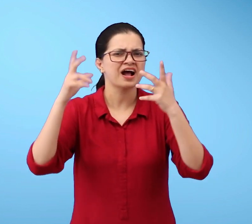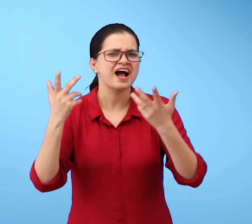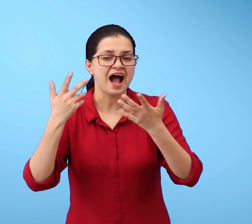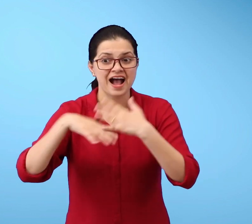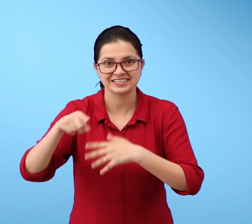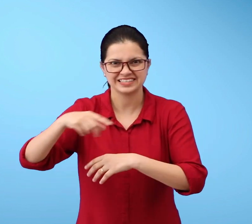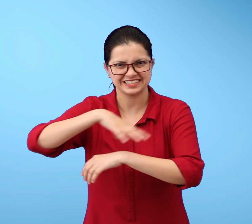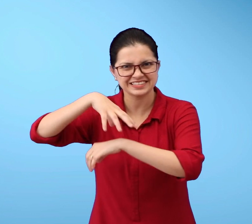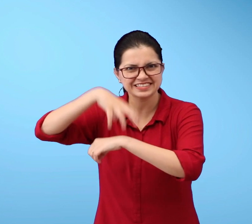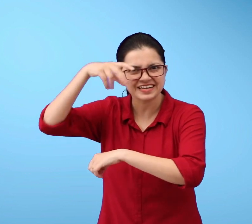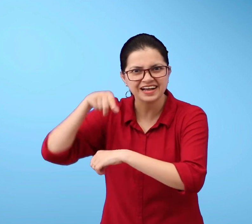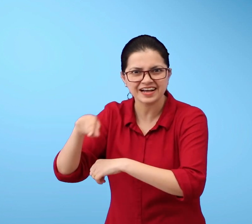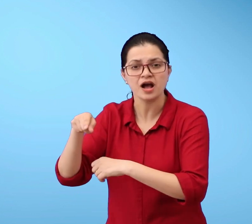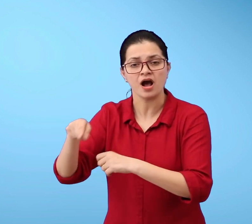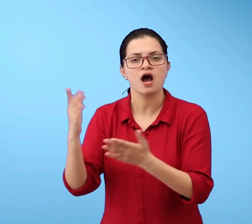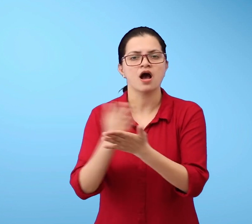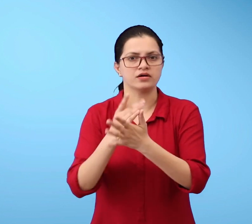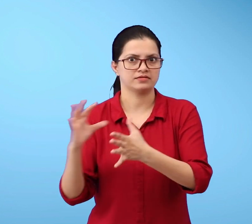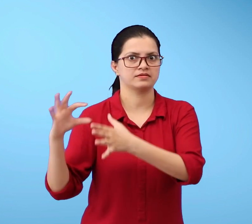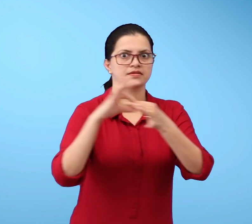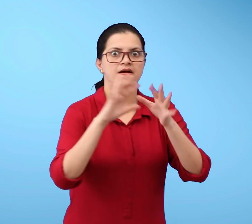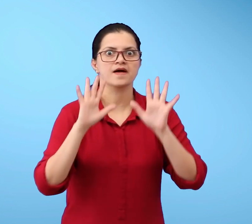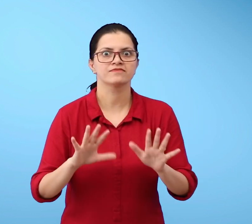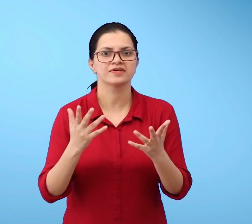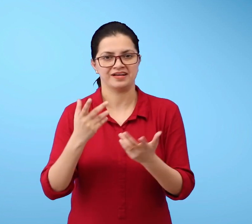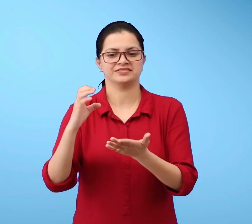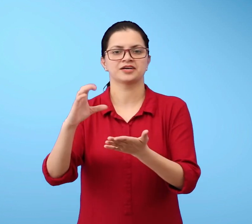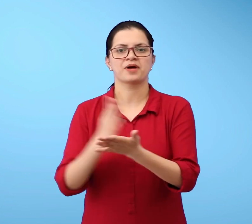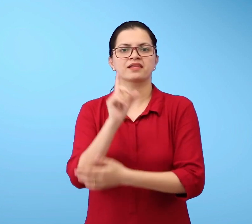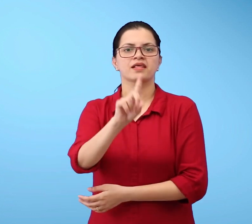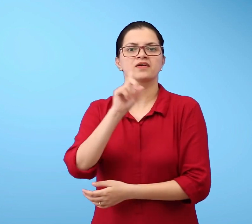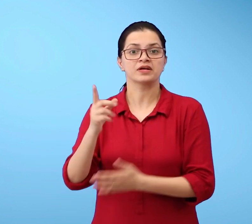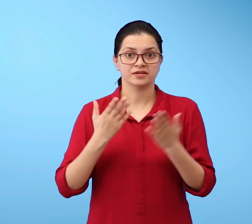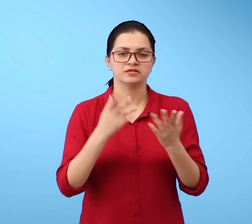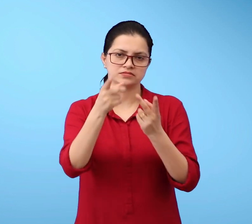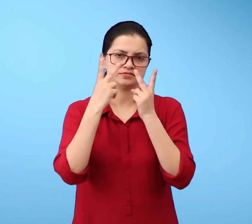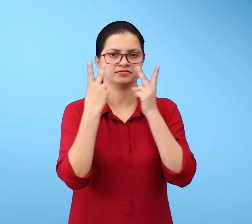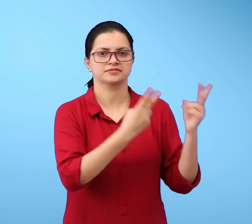his message. You will learn more about the stupas in chapter 11,